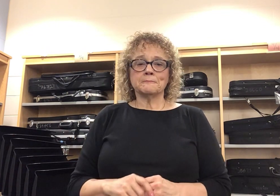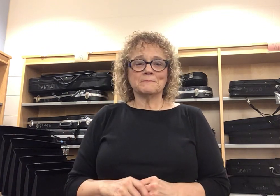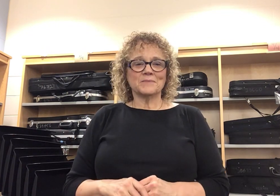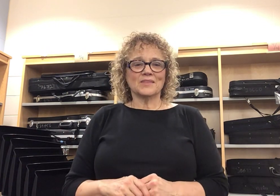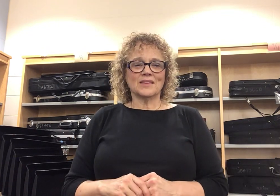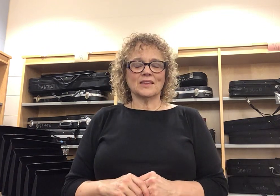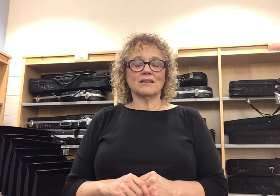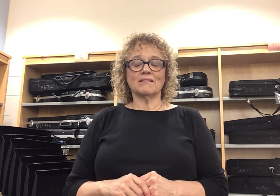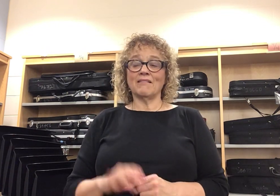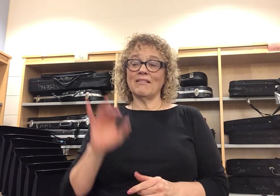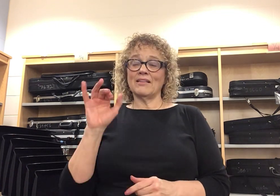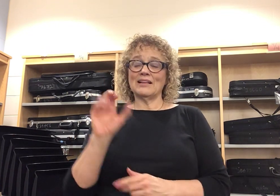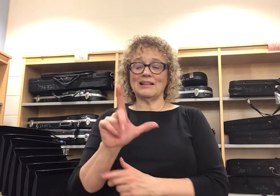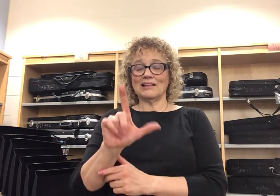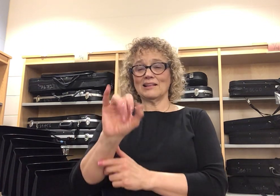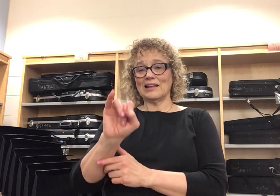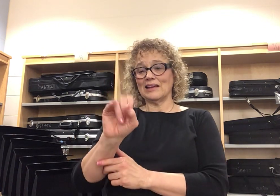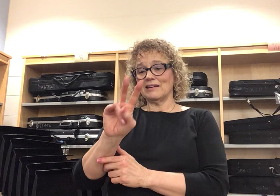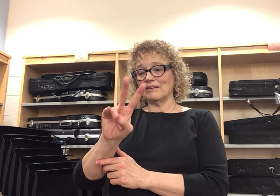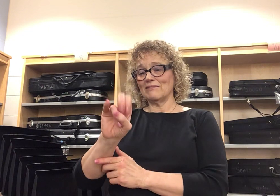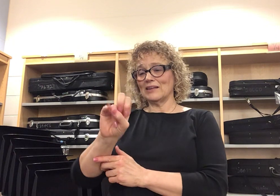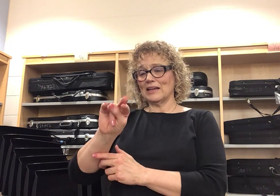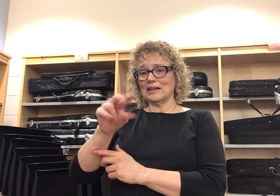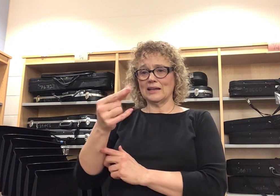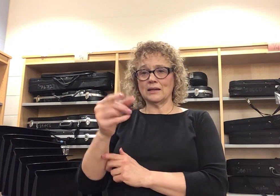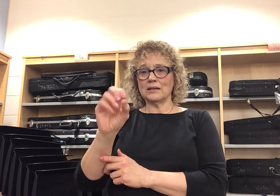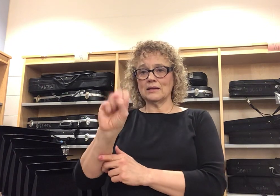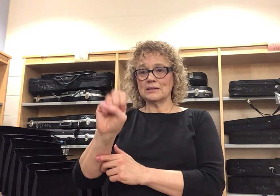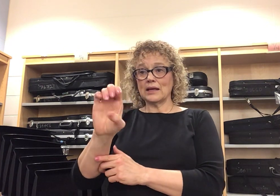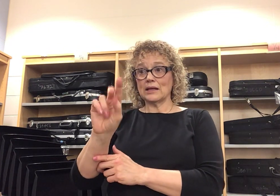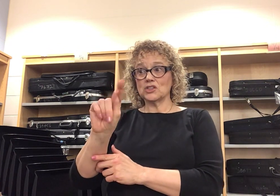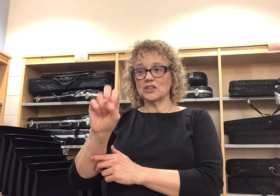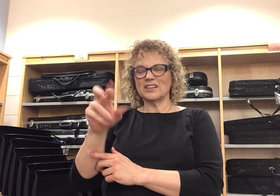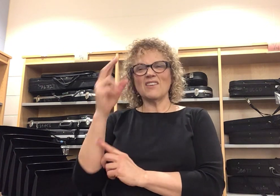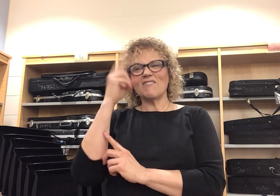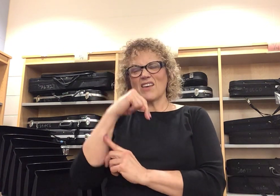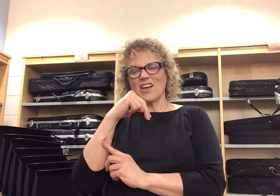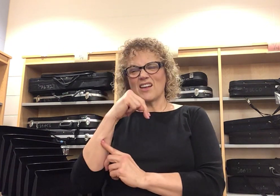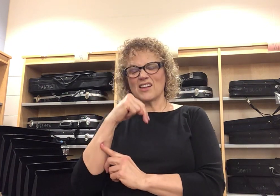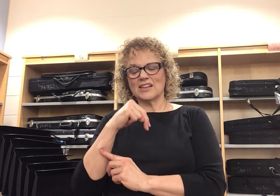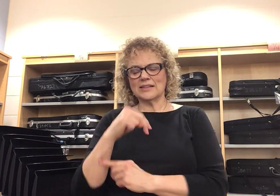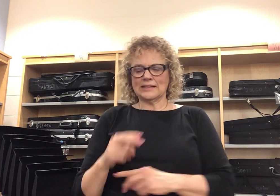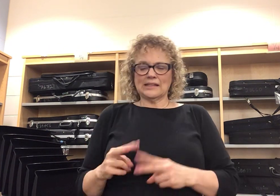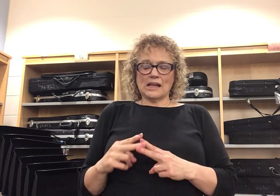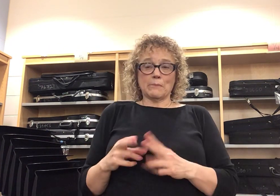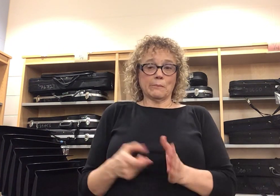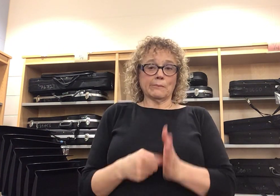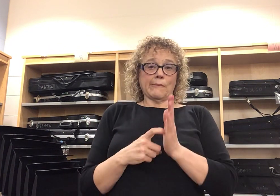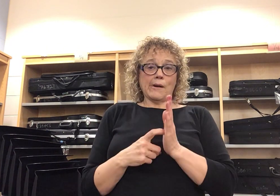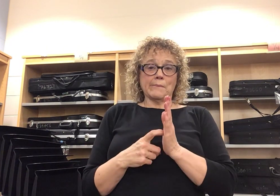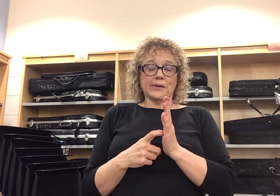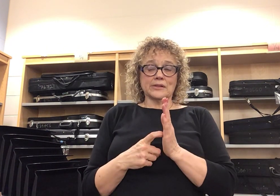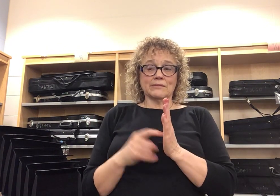The living section is fun. You'll have a couple of requirements for this type of section.